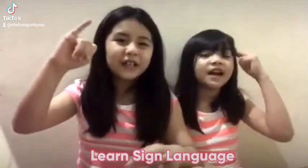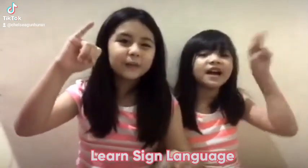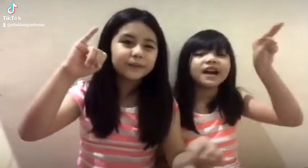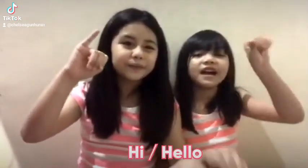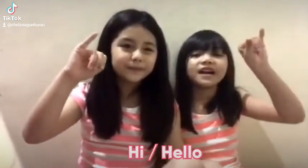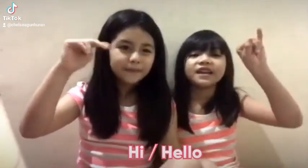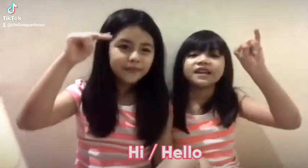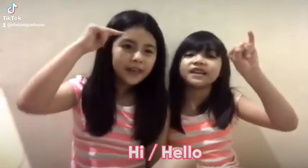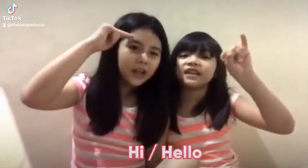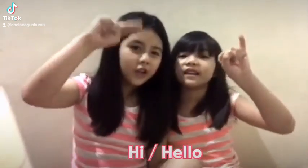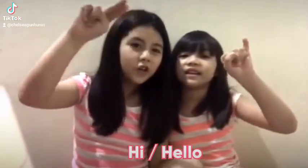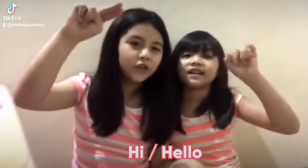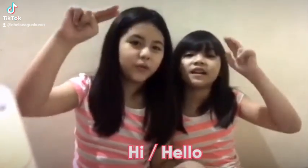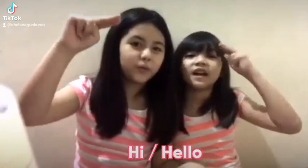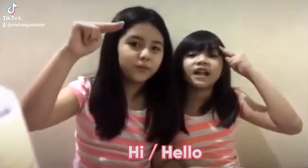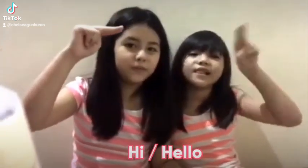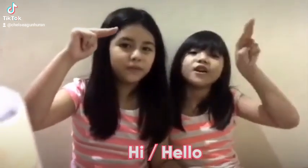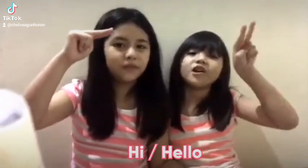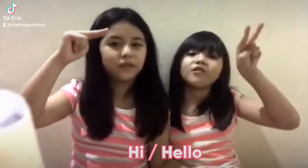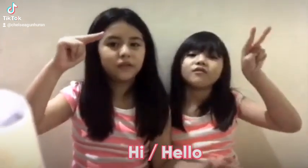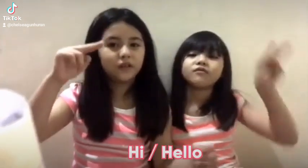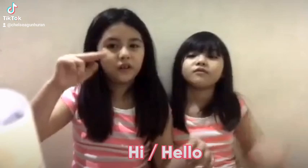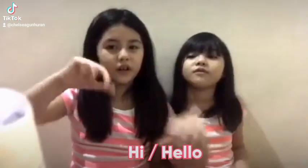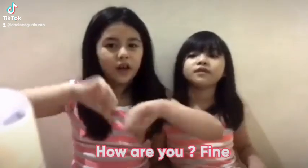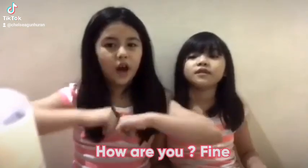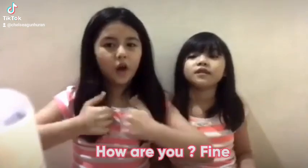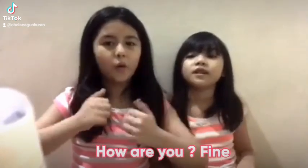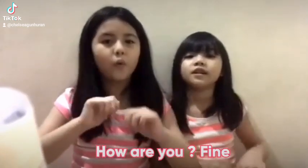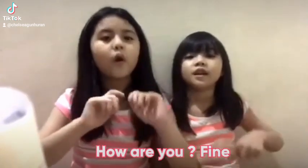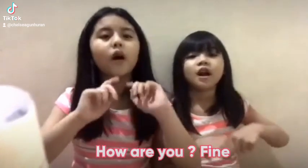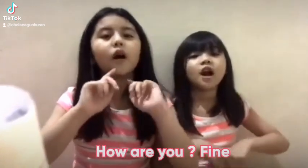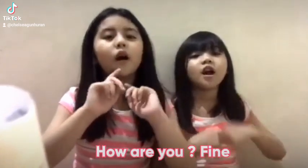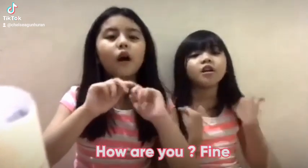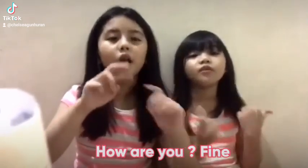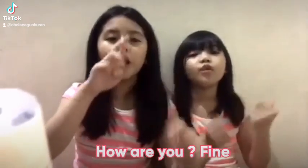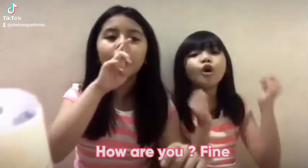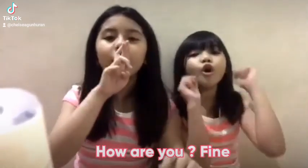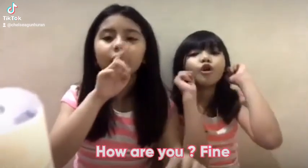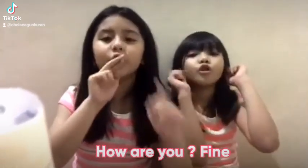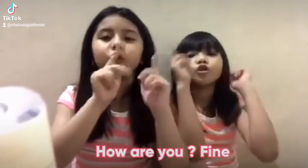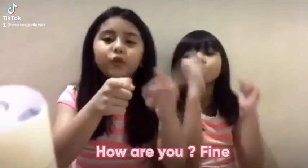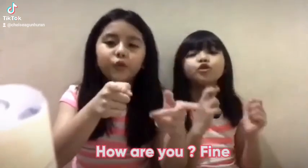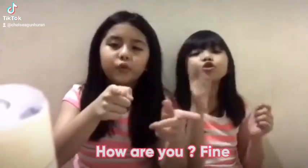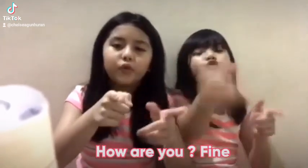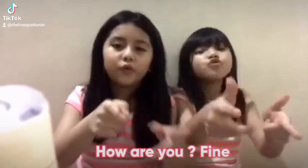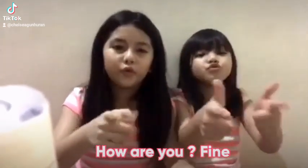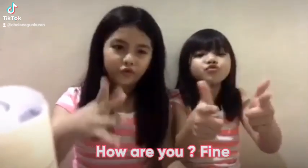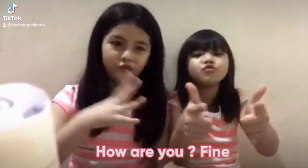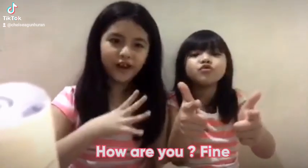hello, how are you, fine,